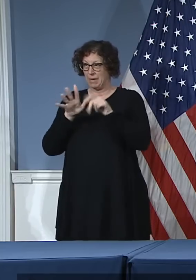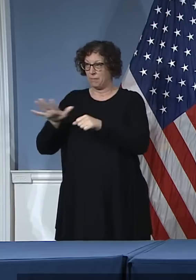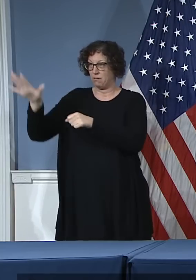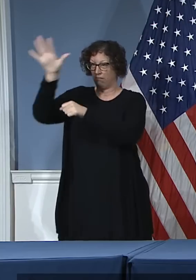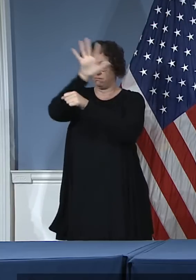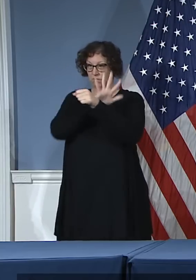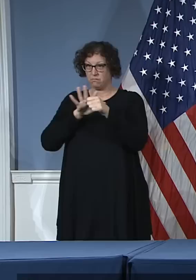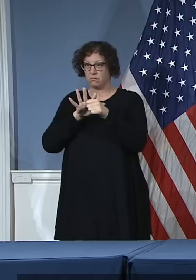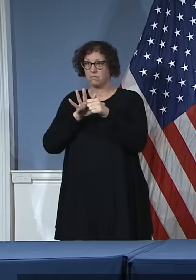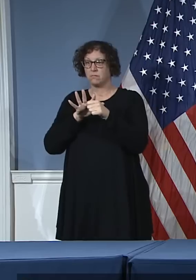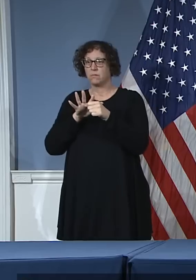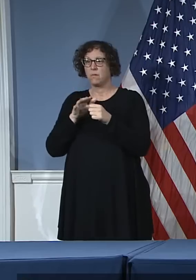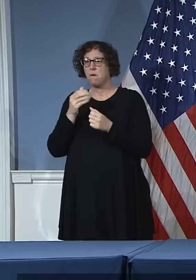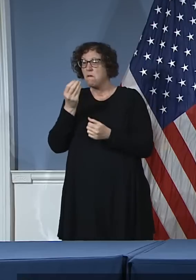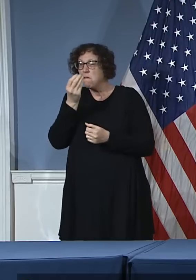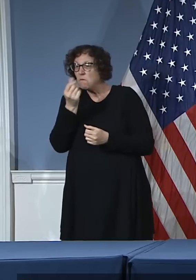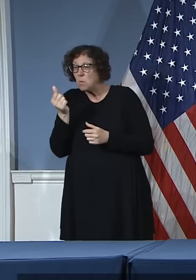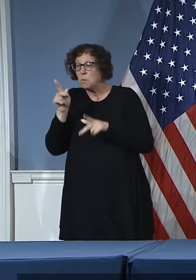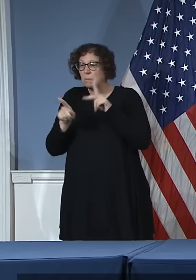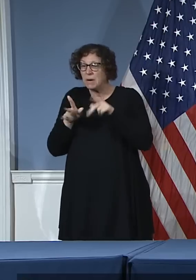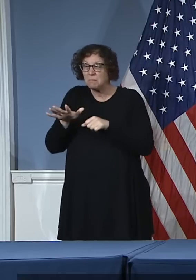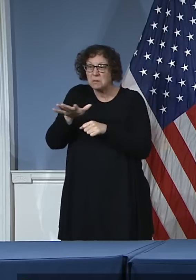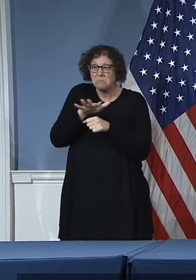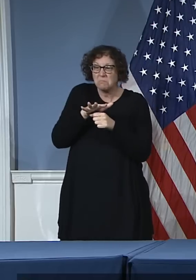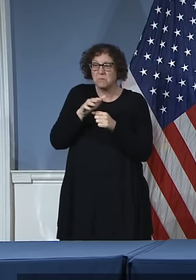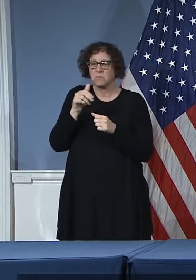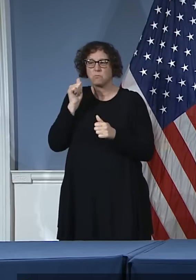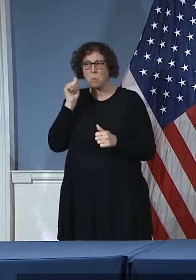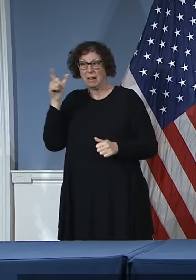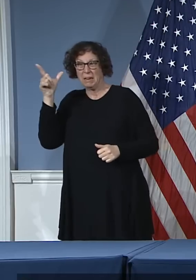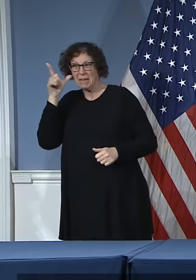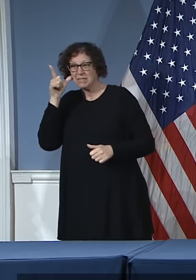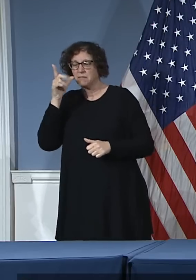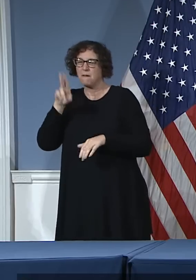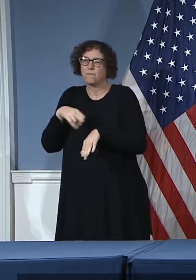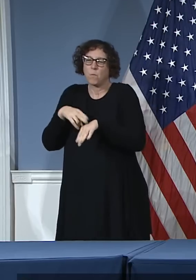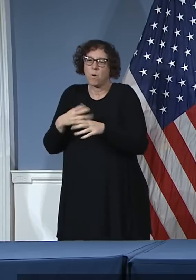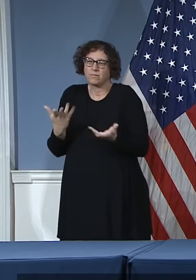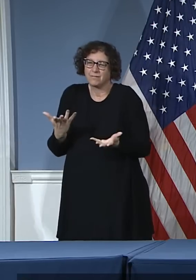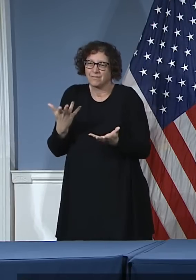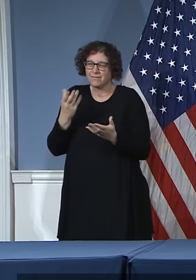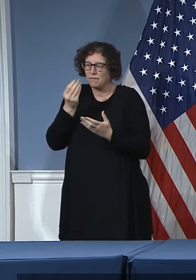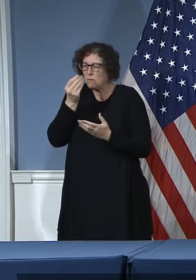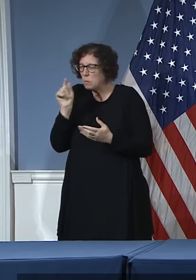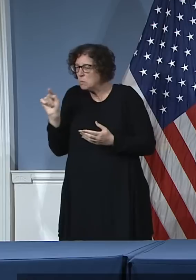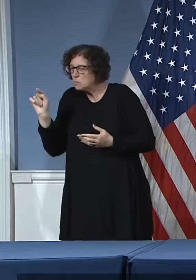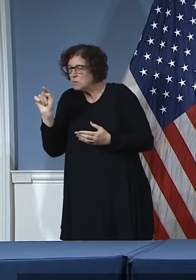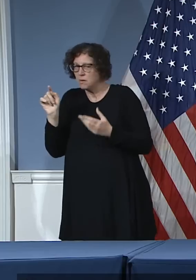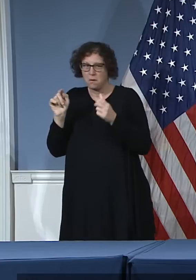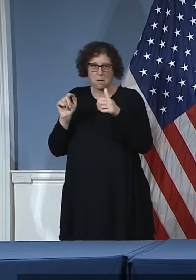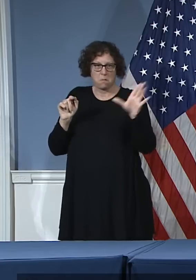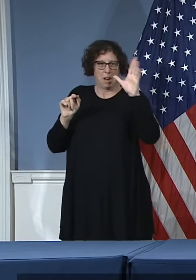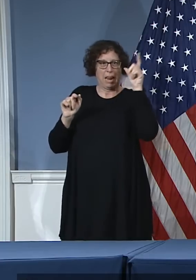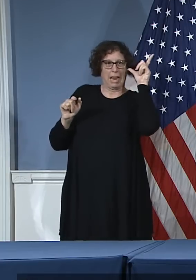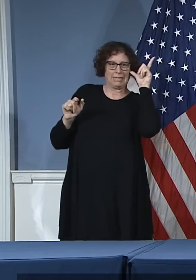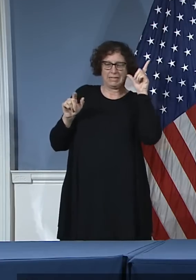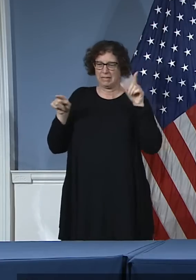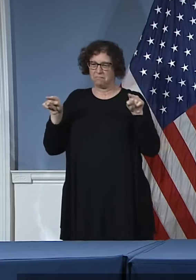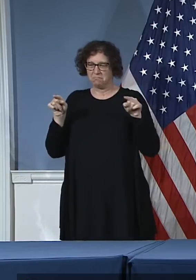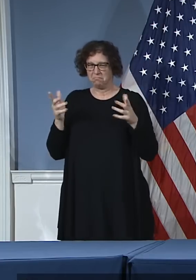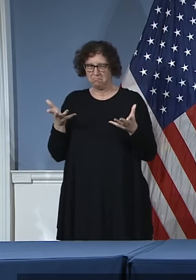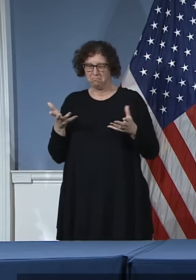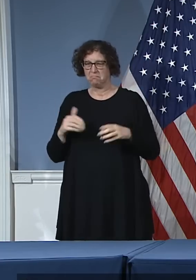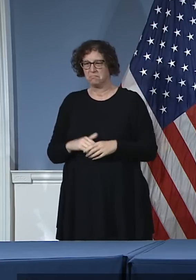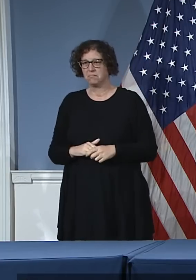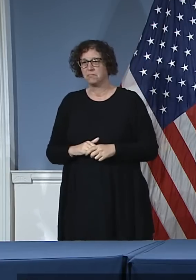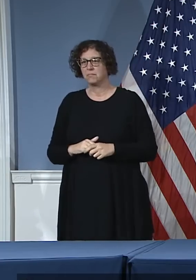our officers, for time immemorial, have had to deal with people who don't get it, people who try and make their own